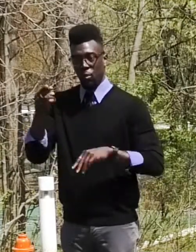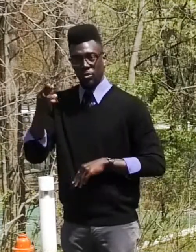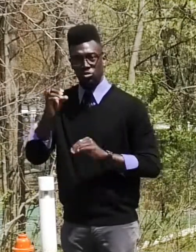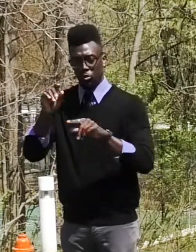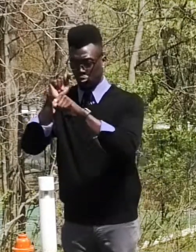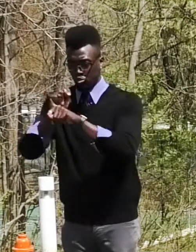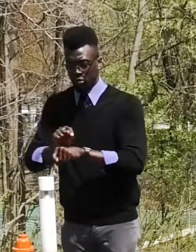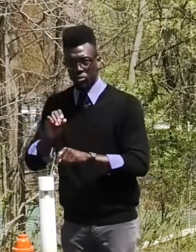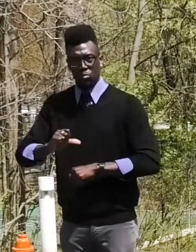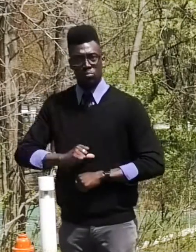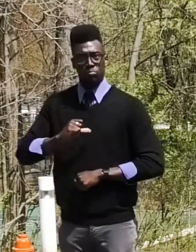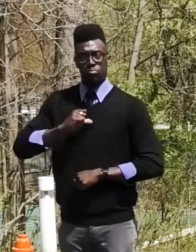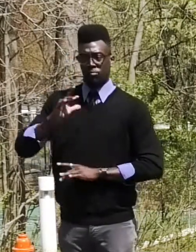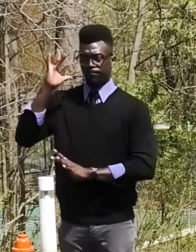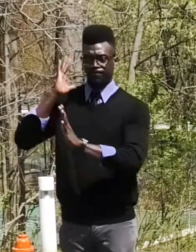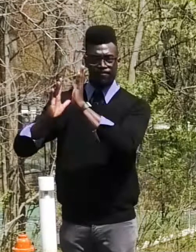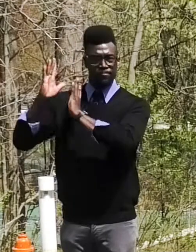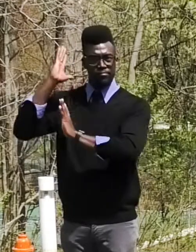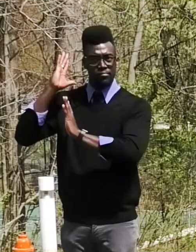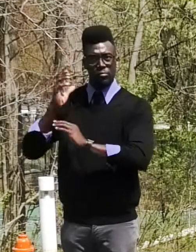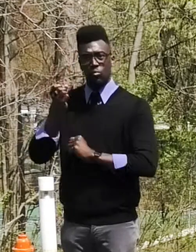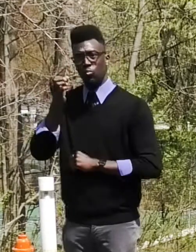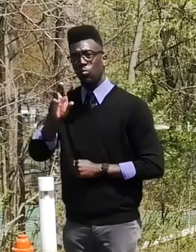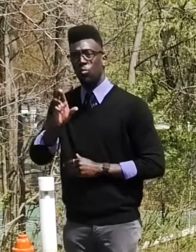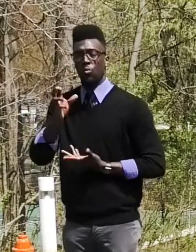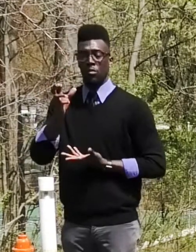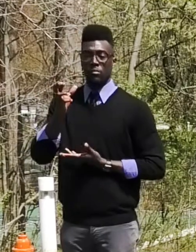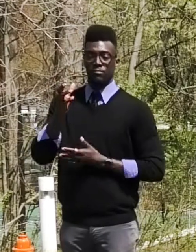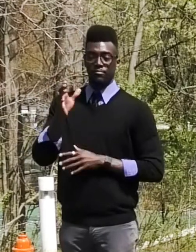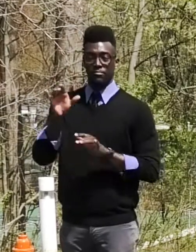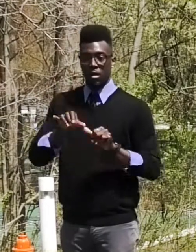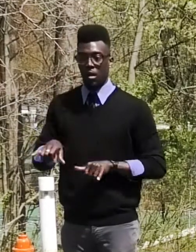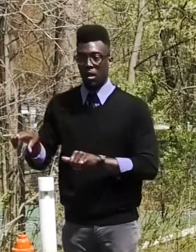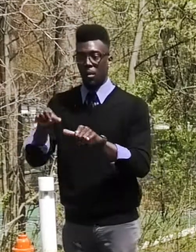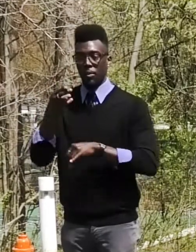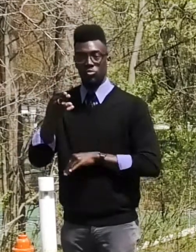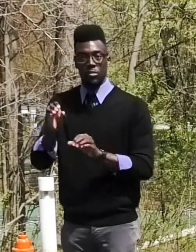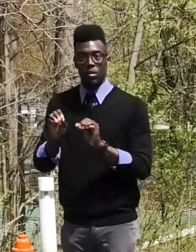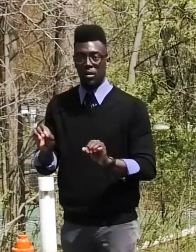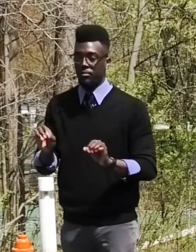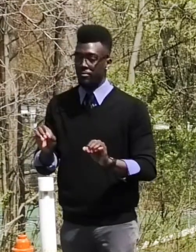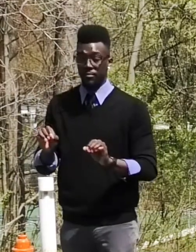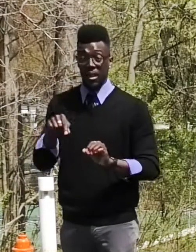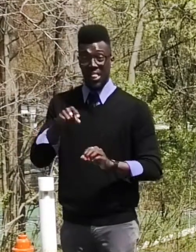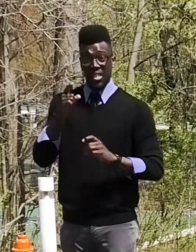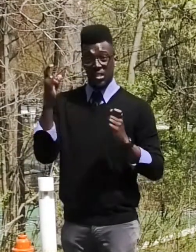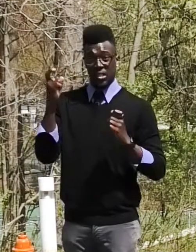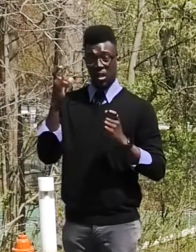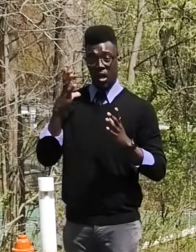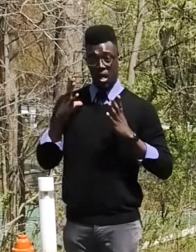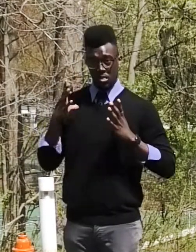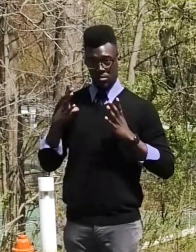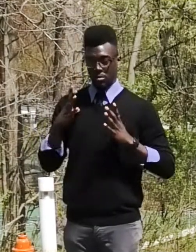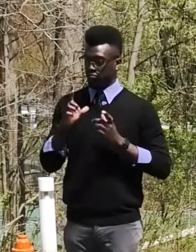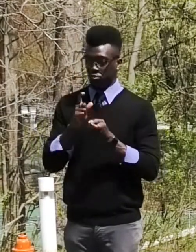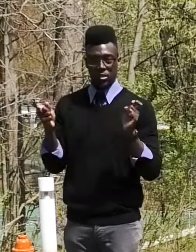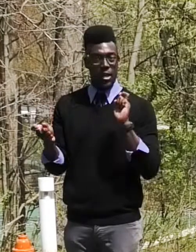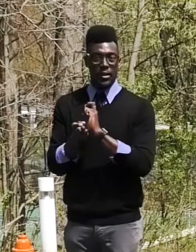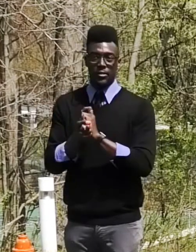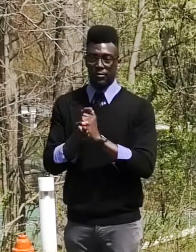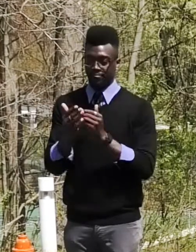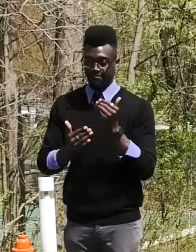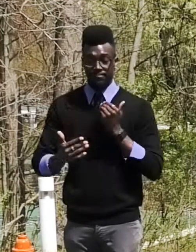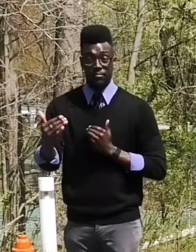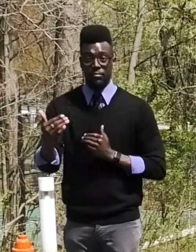tradition, no pride of ancestry. They lacked a common history. This holiday says otherwise. So this is a